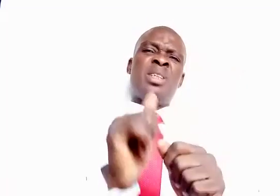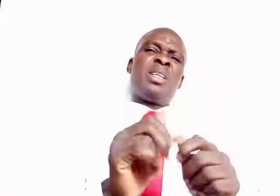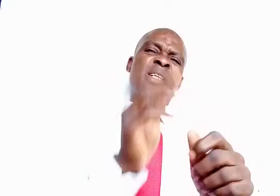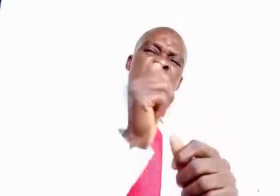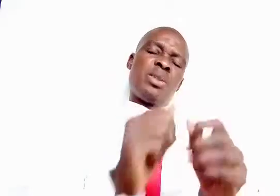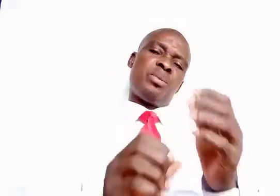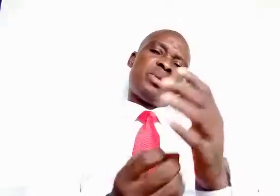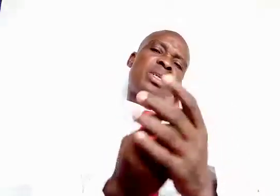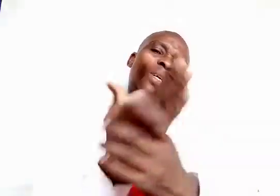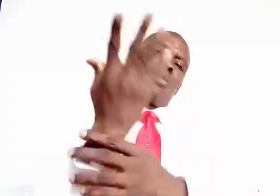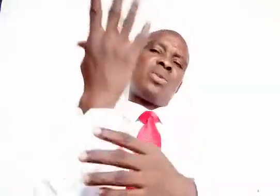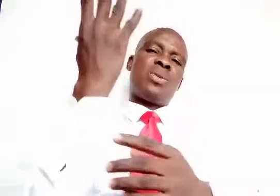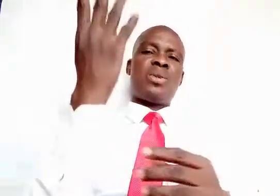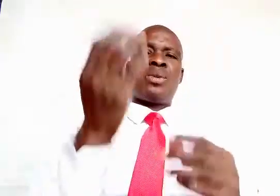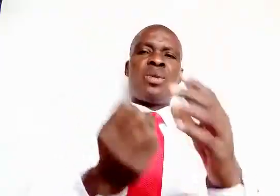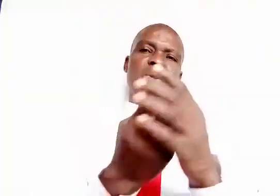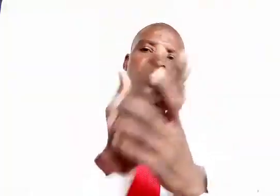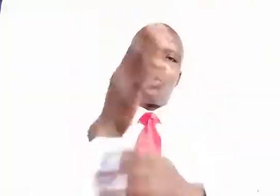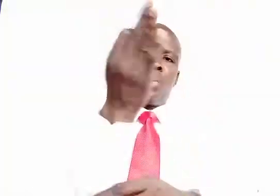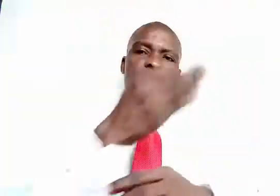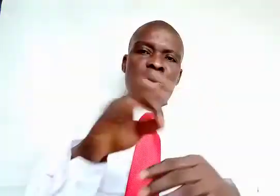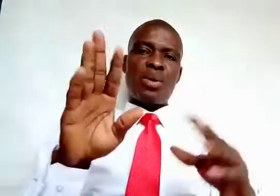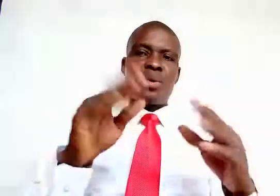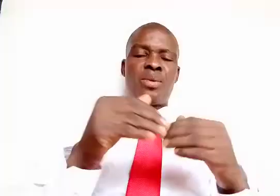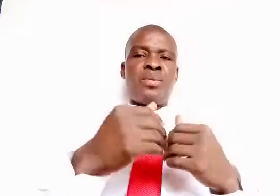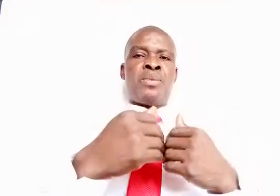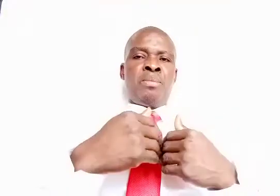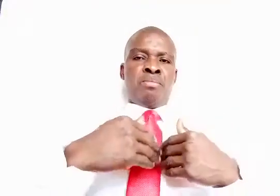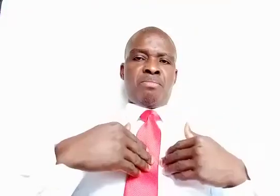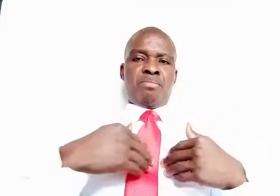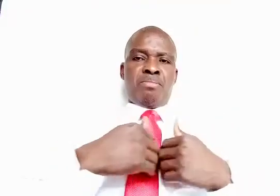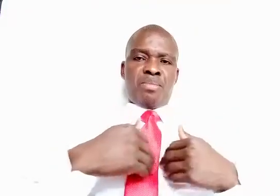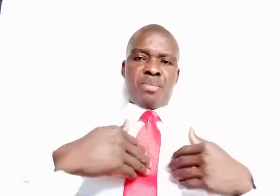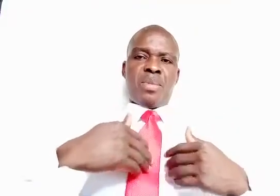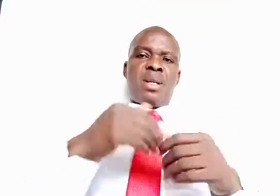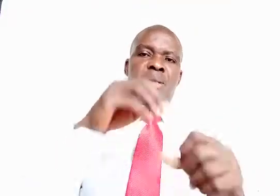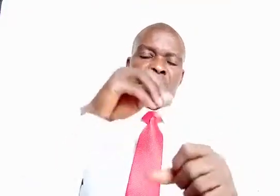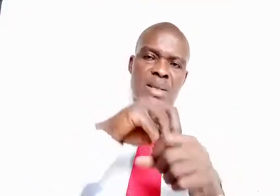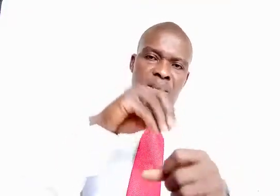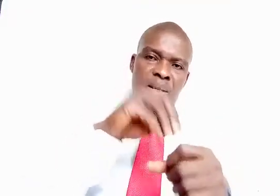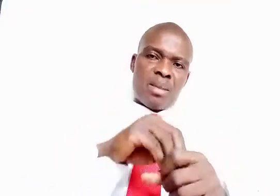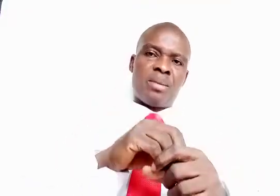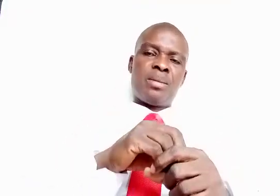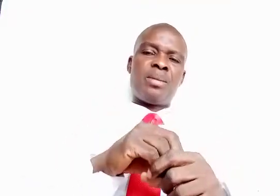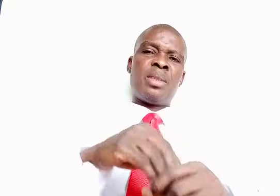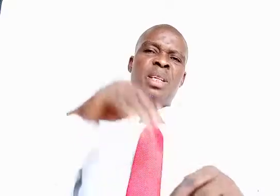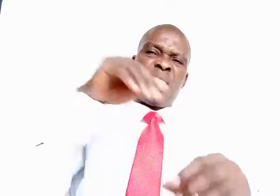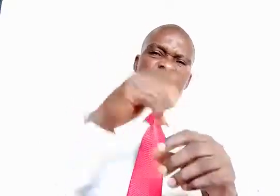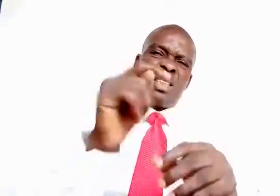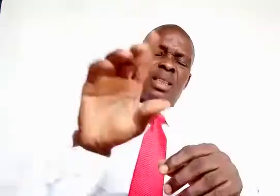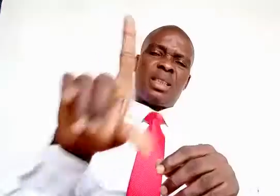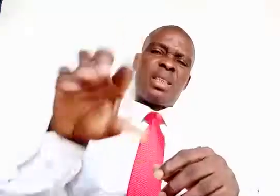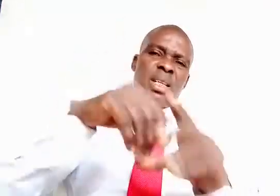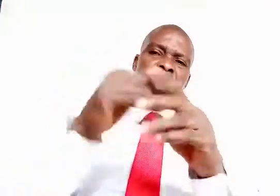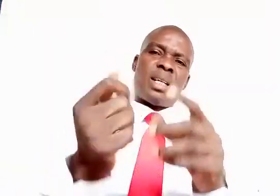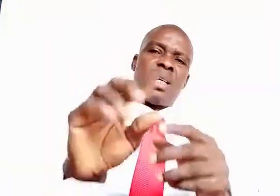growth: growth of plants at the roots and shoot tips. Intercalary growth: this is